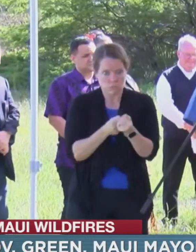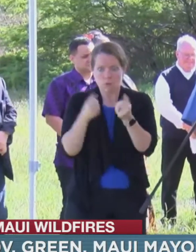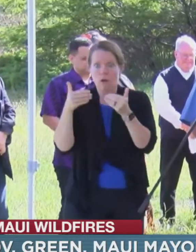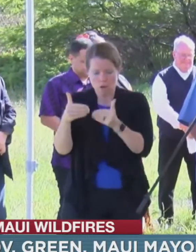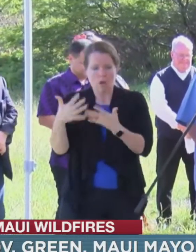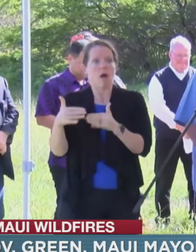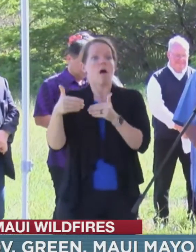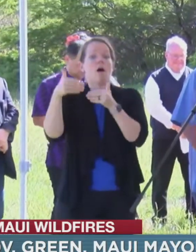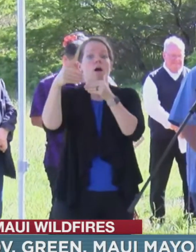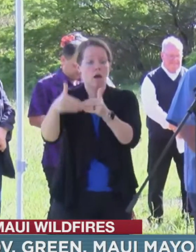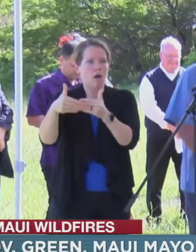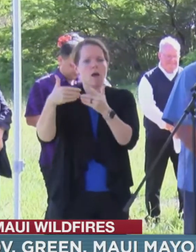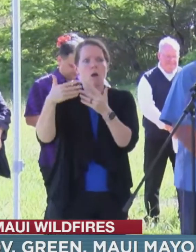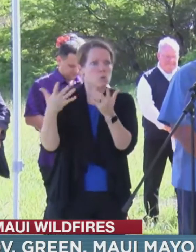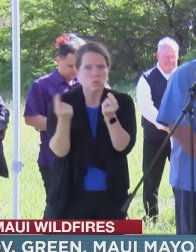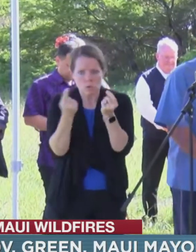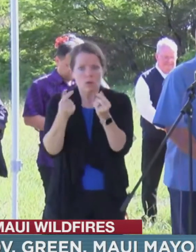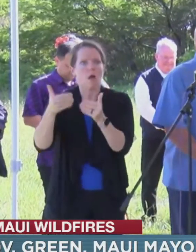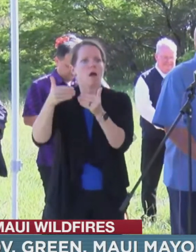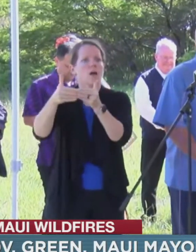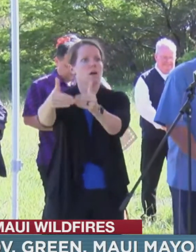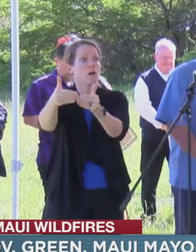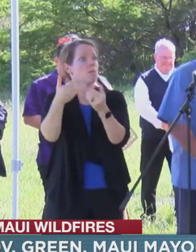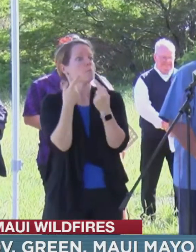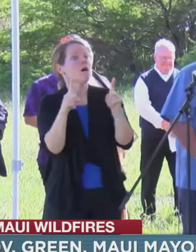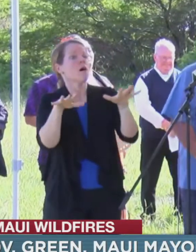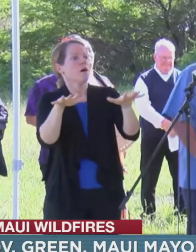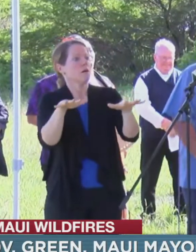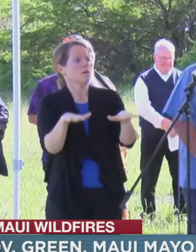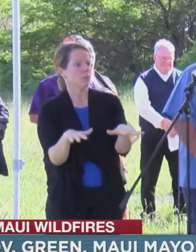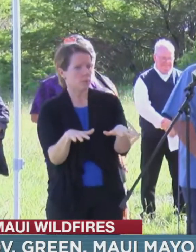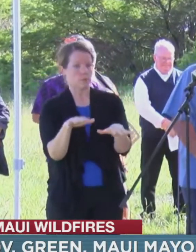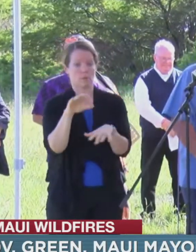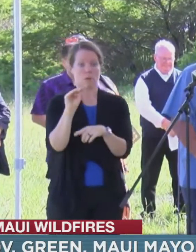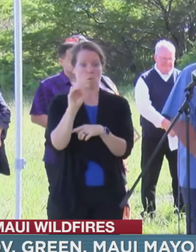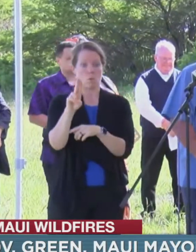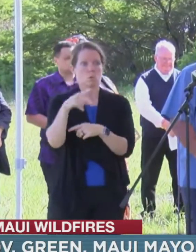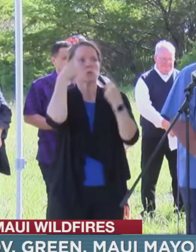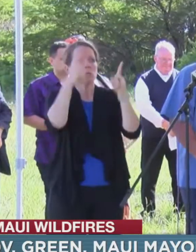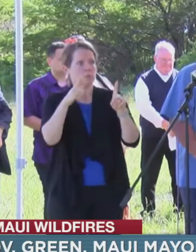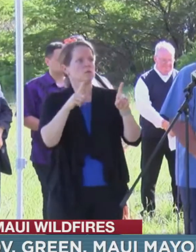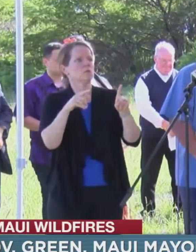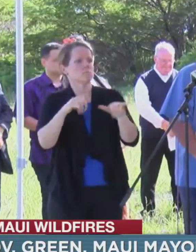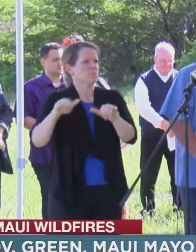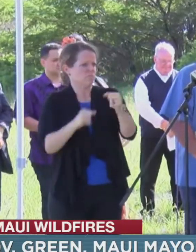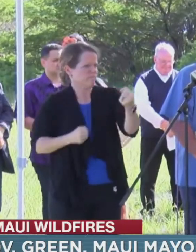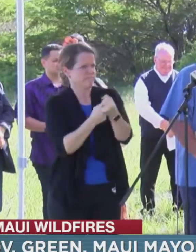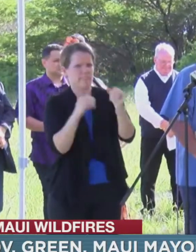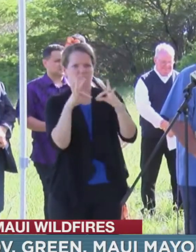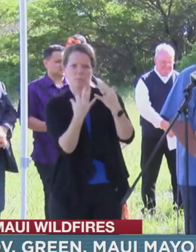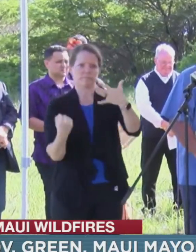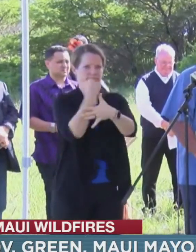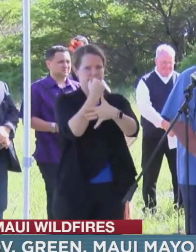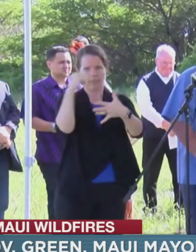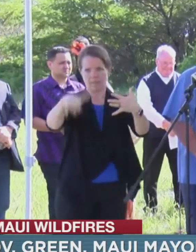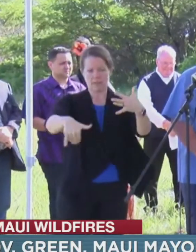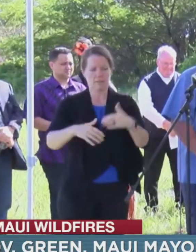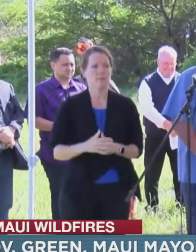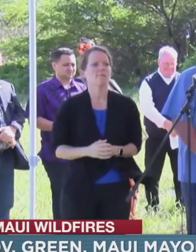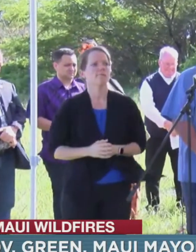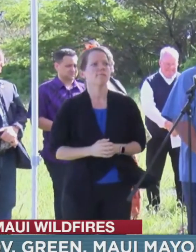when we developed this MOU. I think it also aims to scale a lot of the pilot projects that